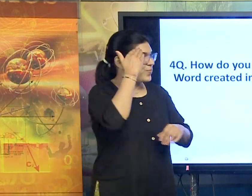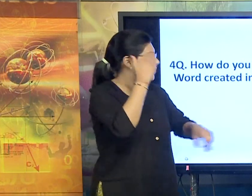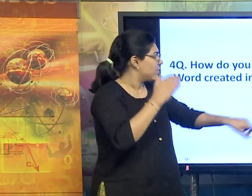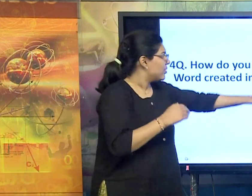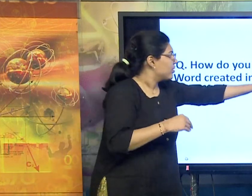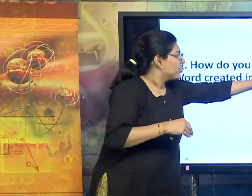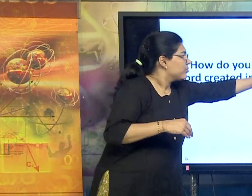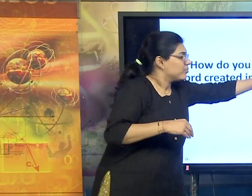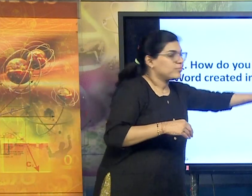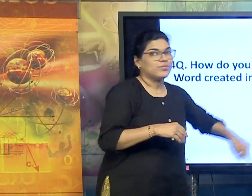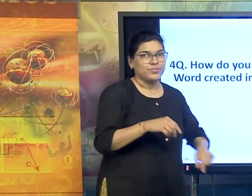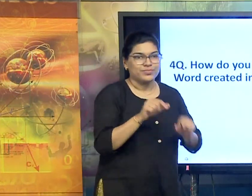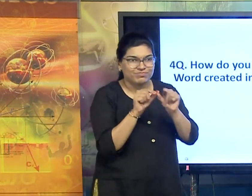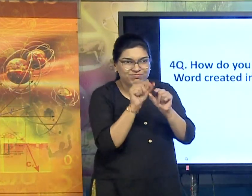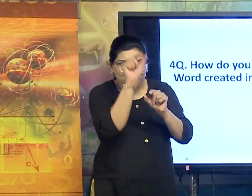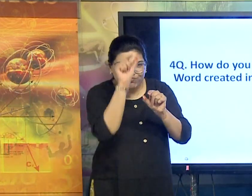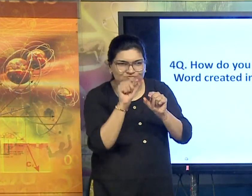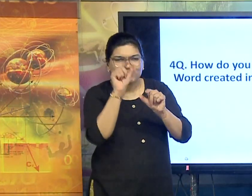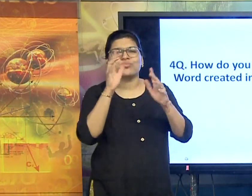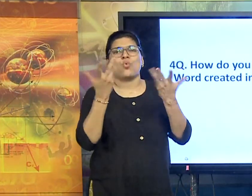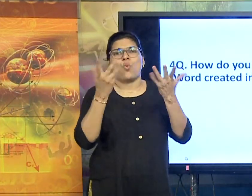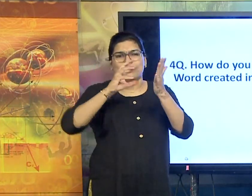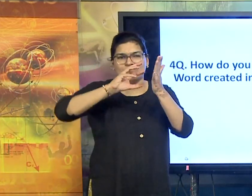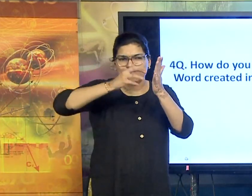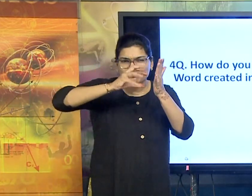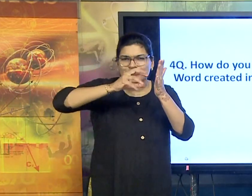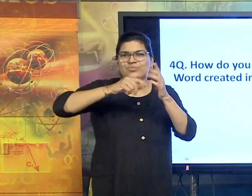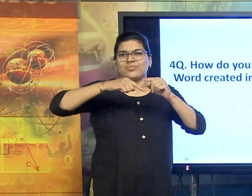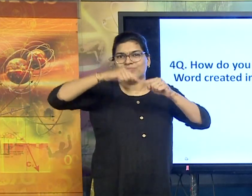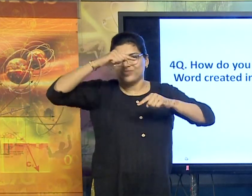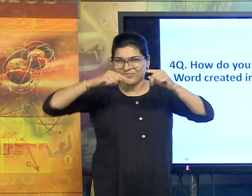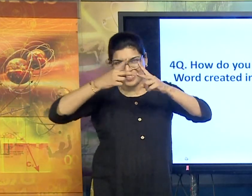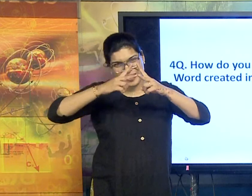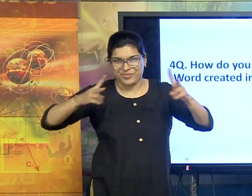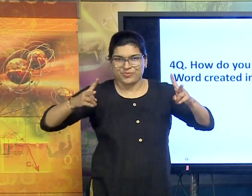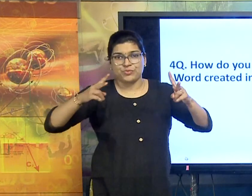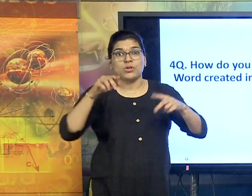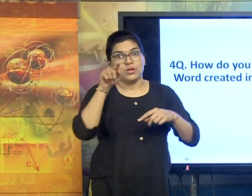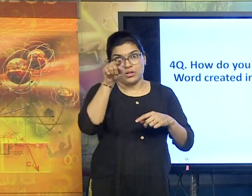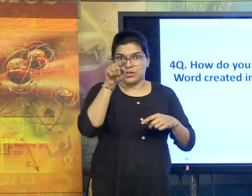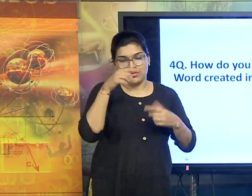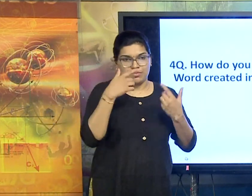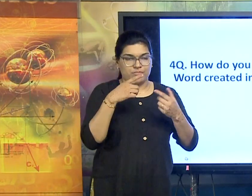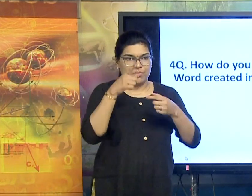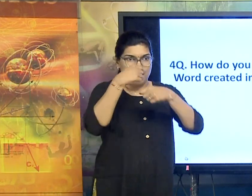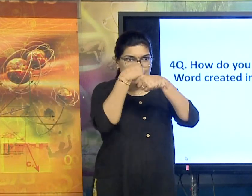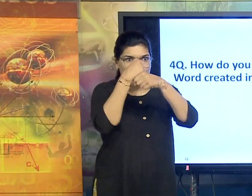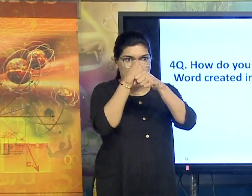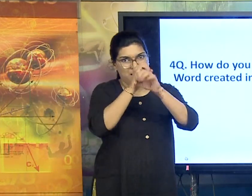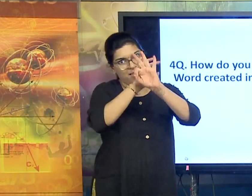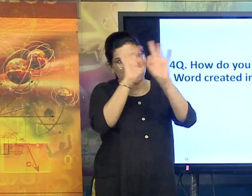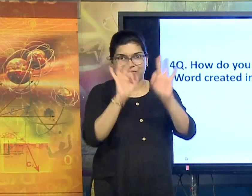in Excel 2007, how do you copy a chart to